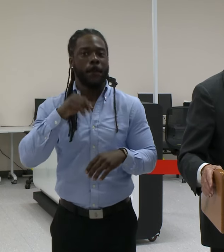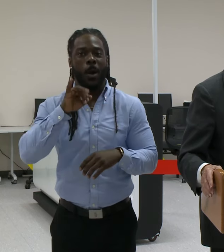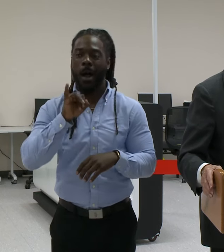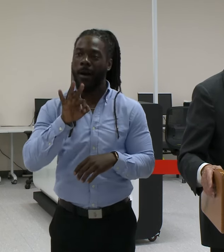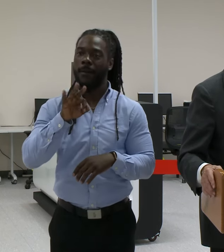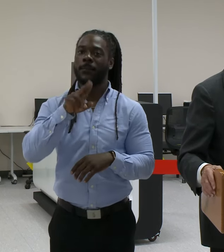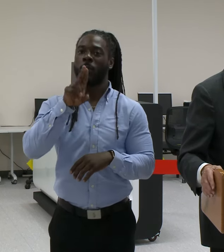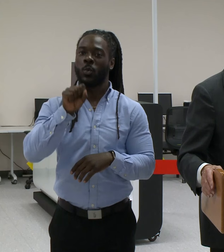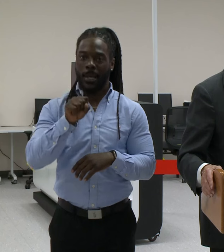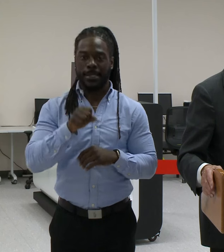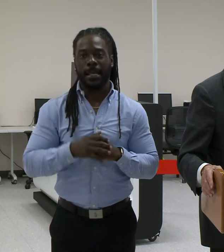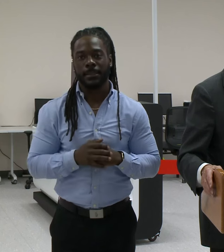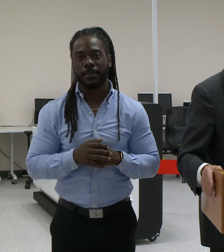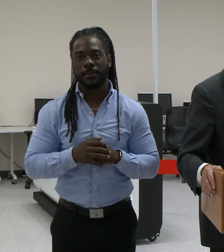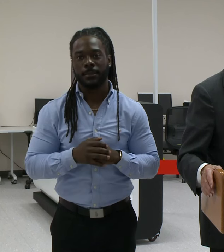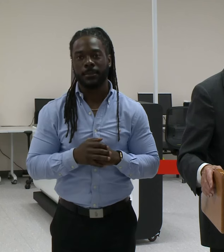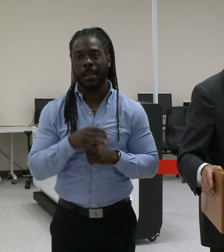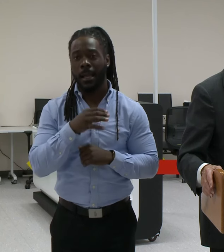Senate,